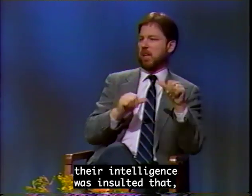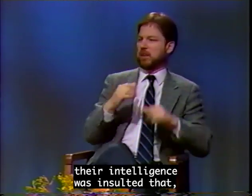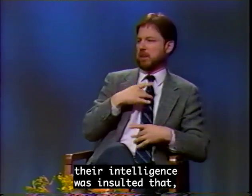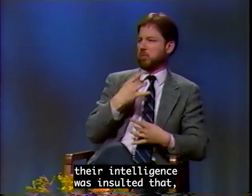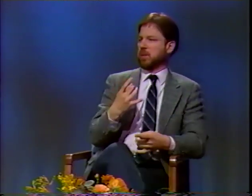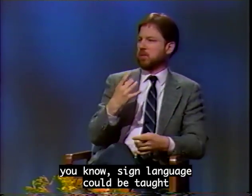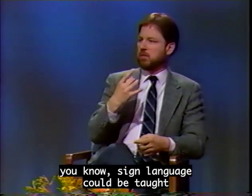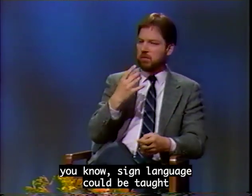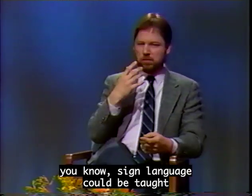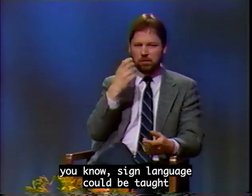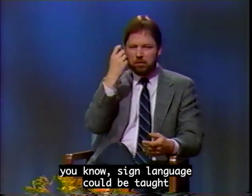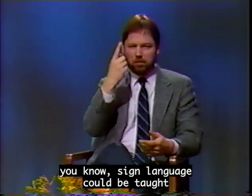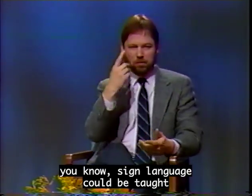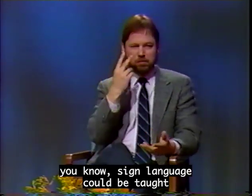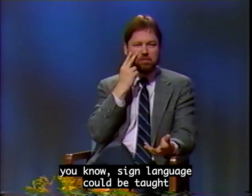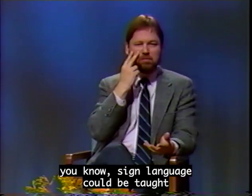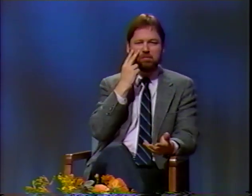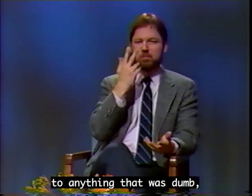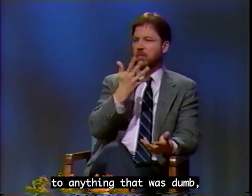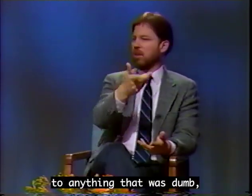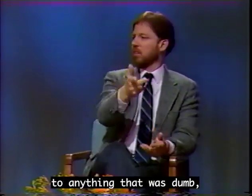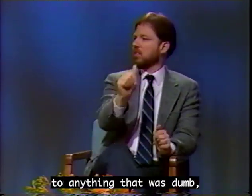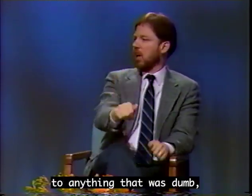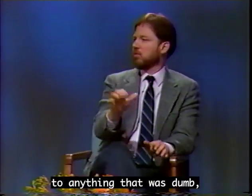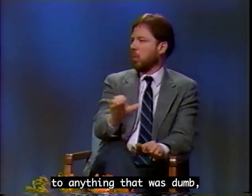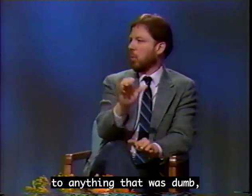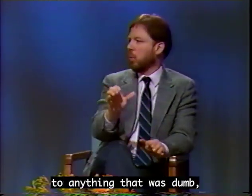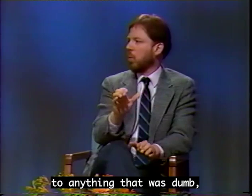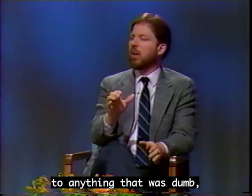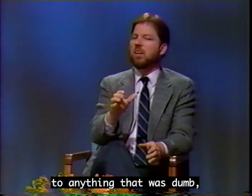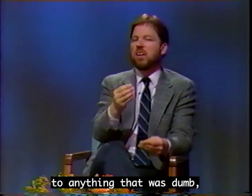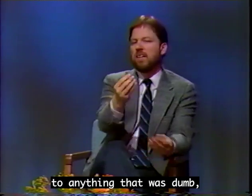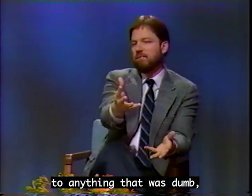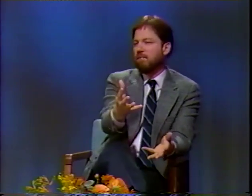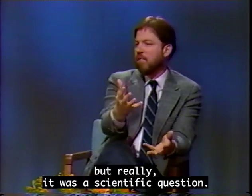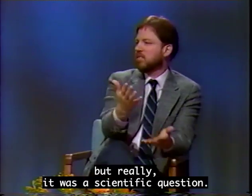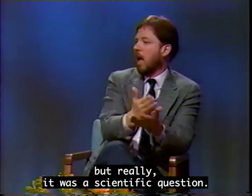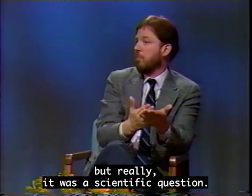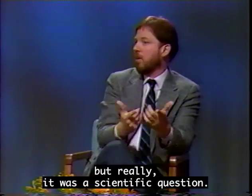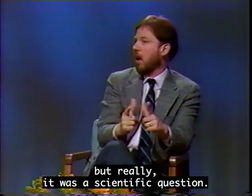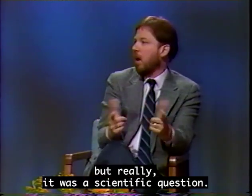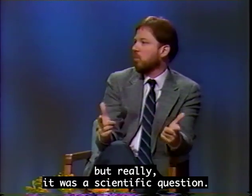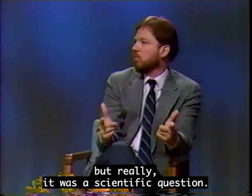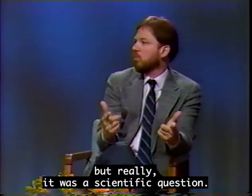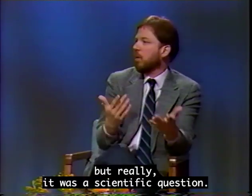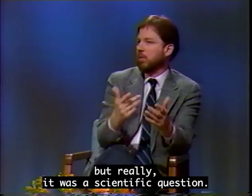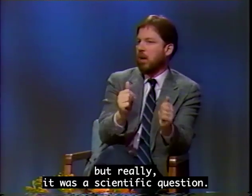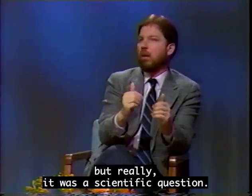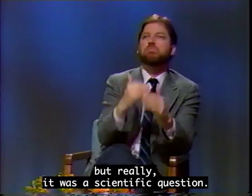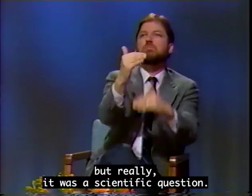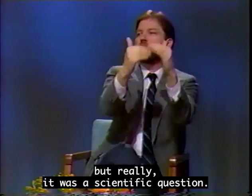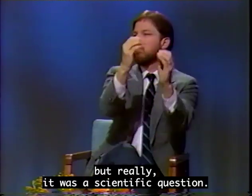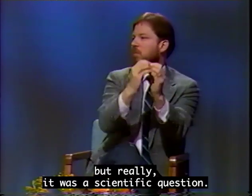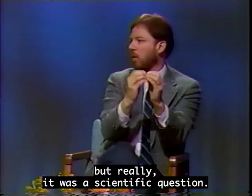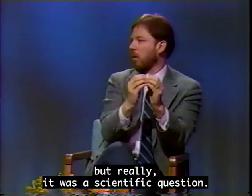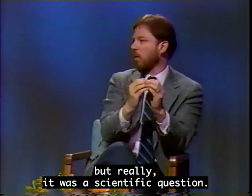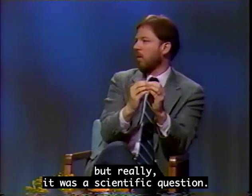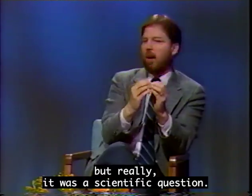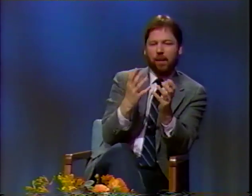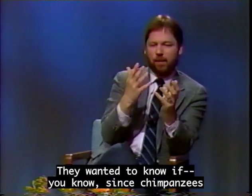insulted that, you know, sign language could be taught to anything that was dumb. But really it was a scientific question.